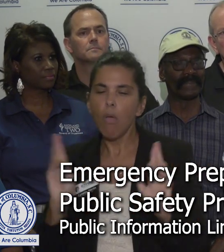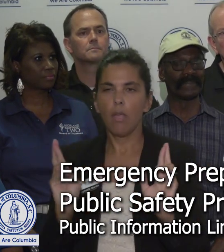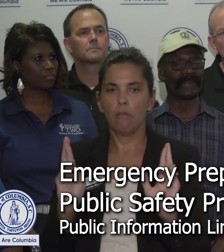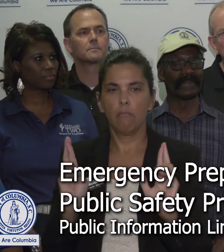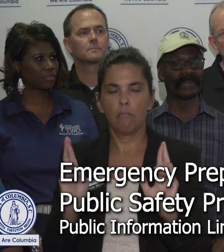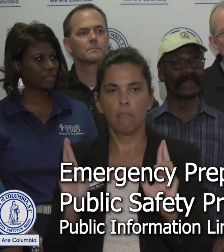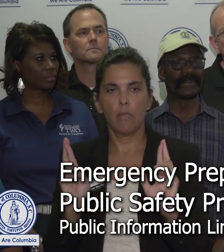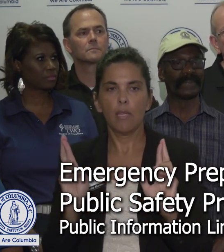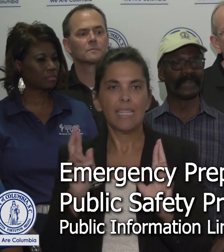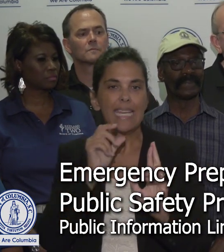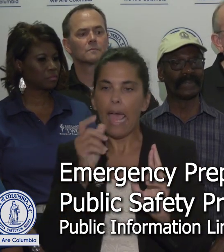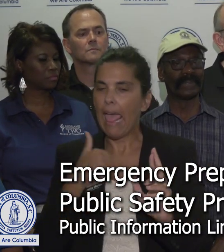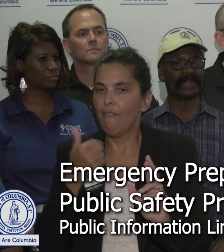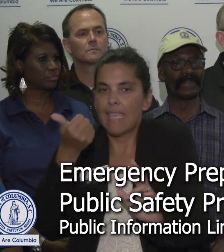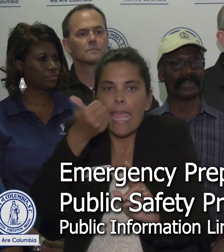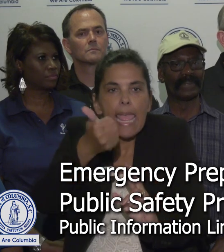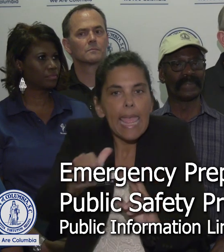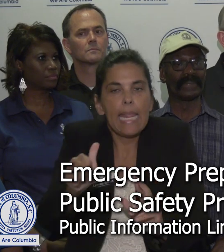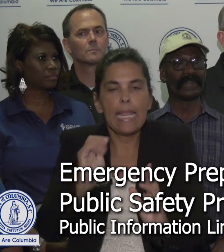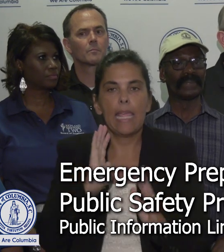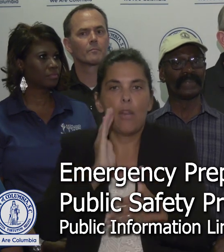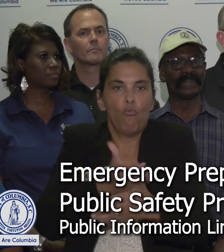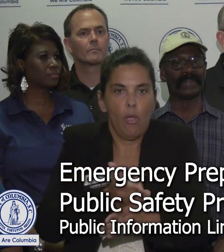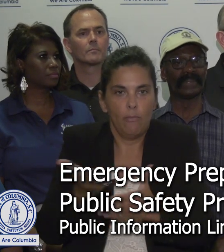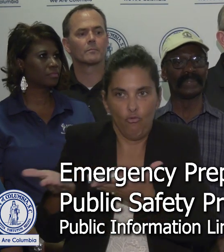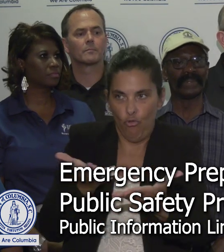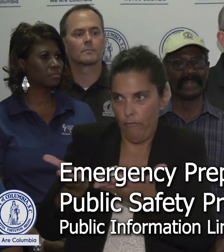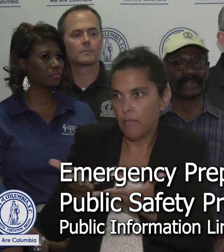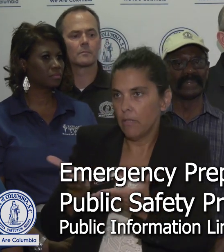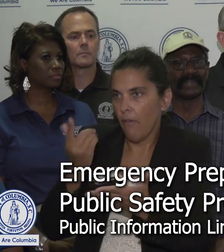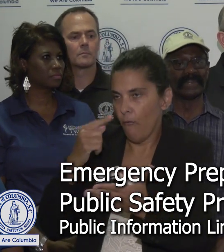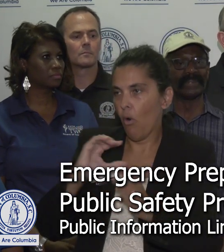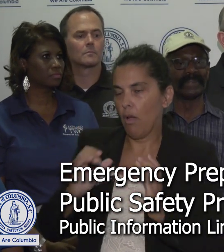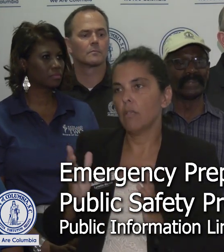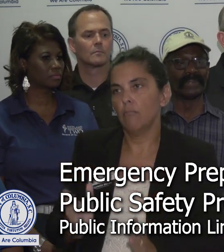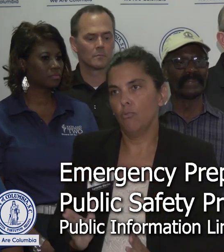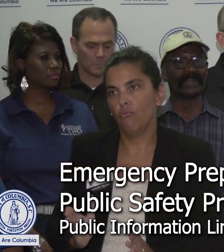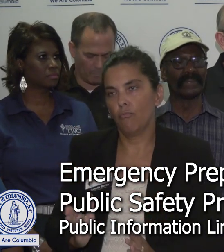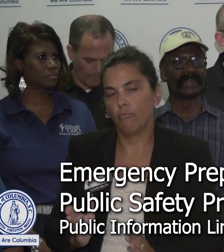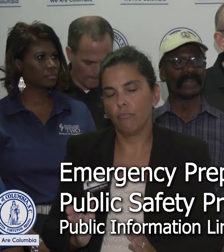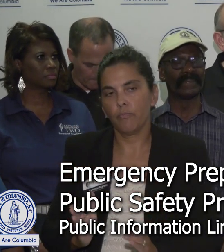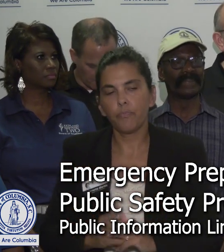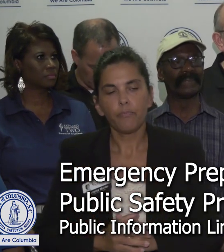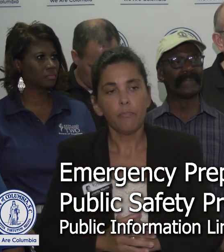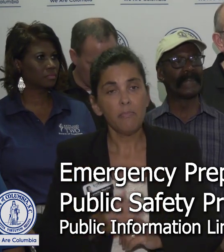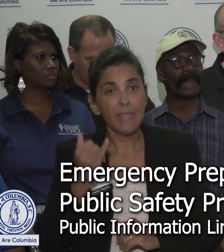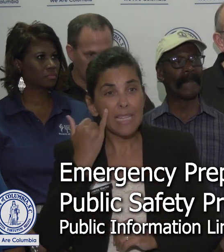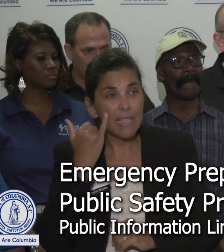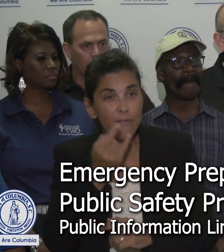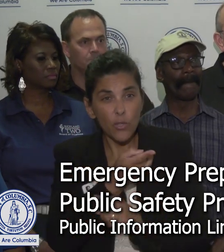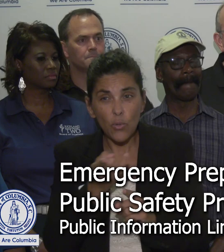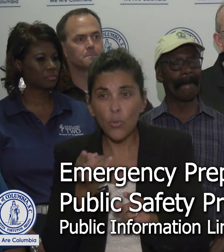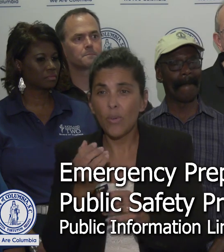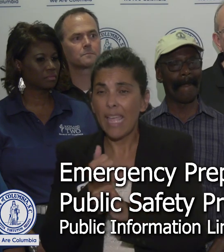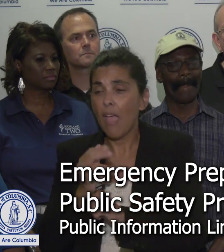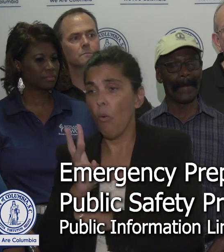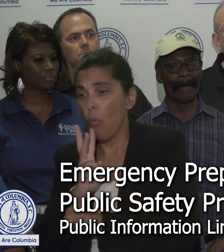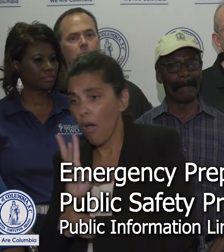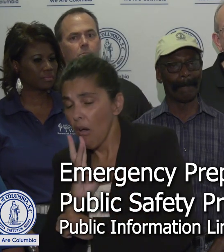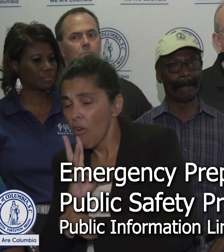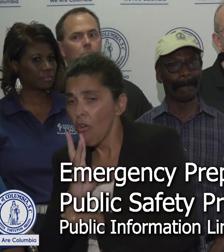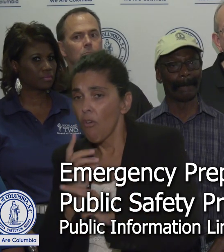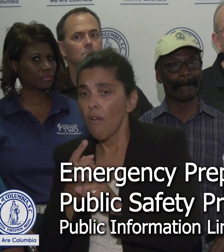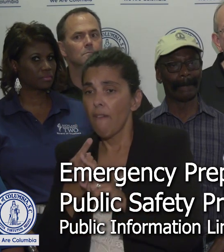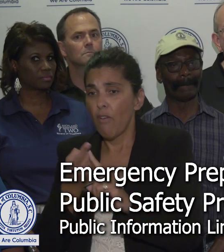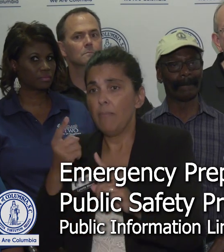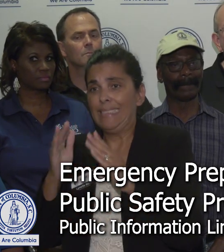that we don't have any interruption in service to our customers. If you do, if you're a water customer or a wastewater customer of